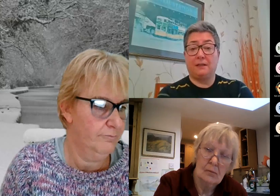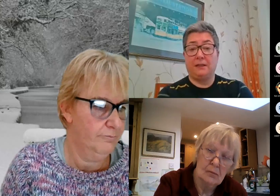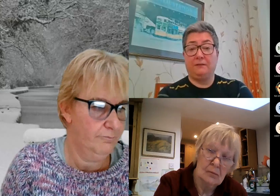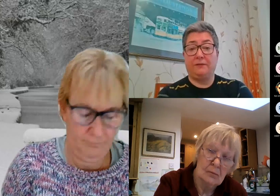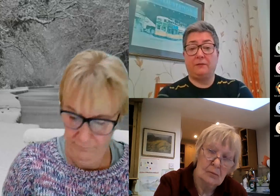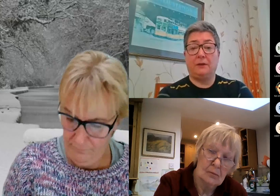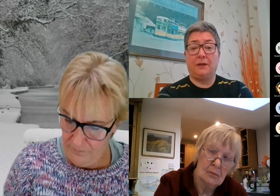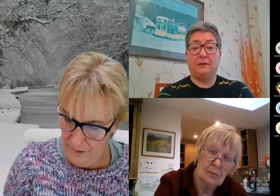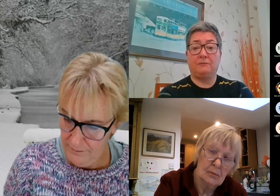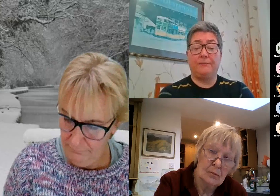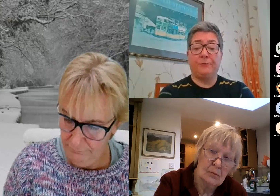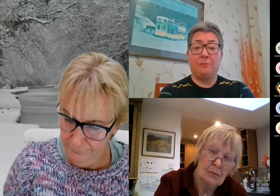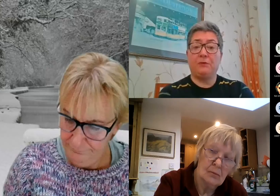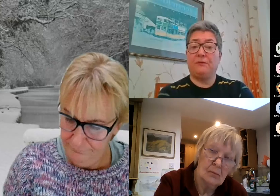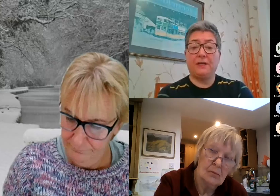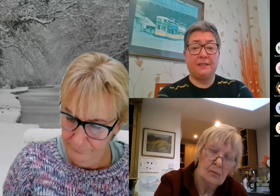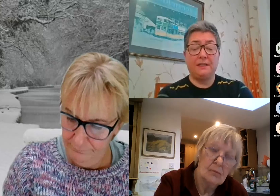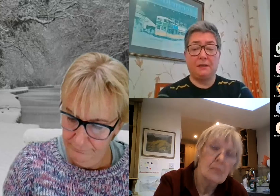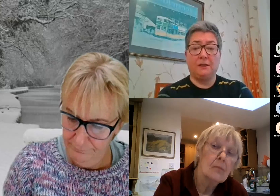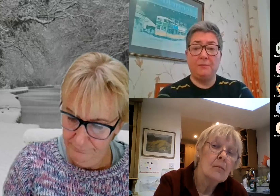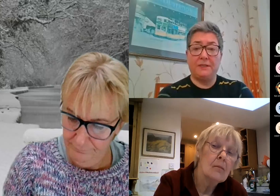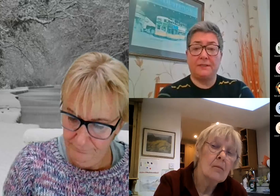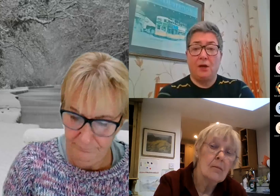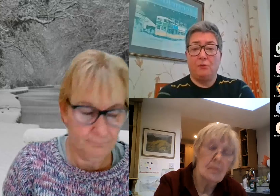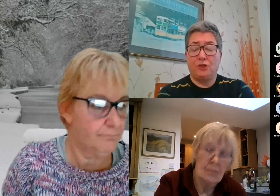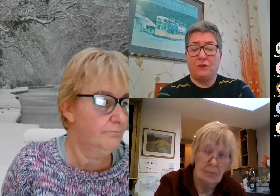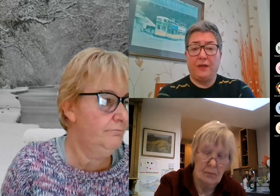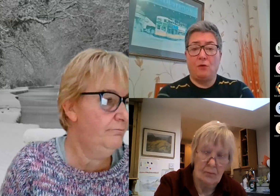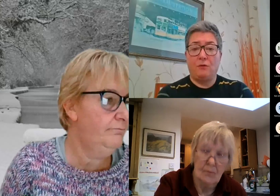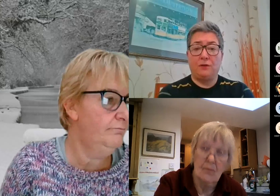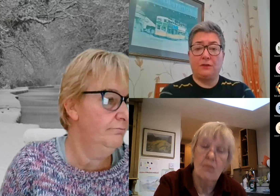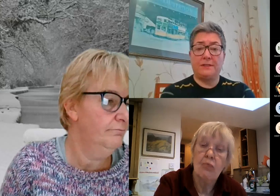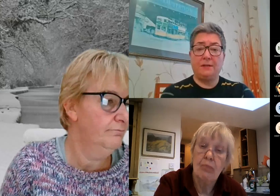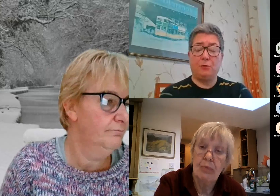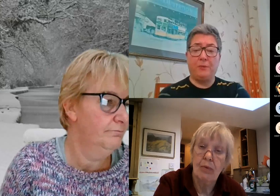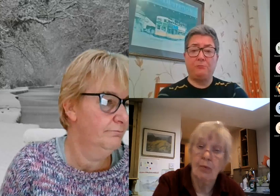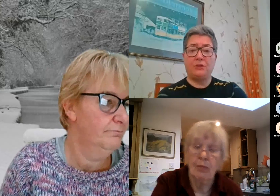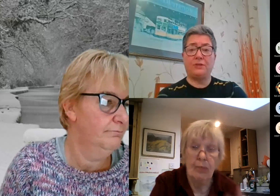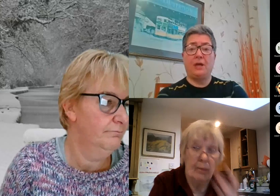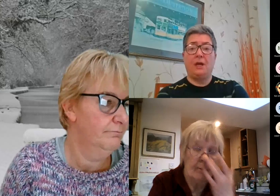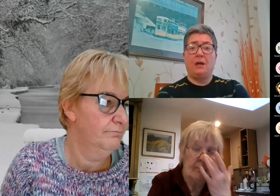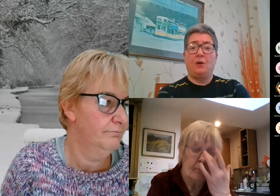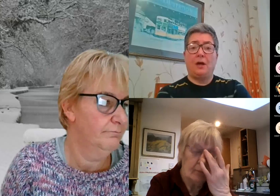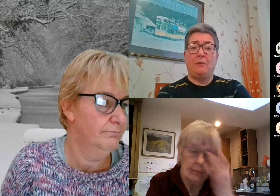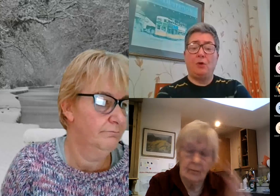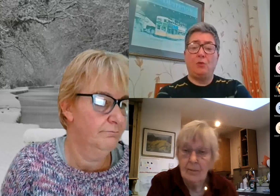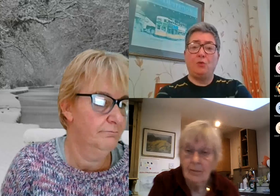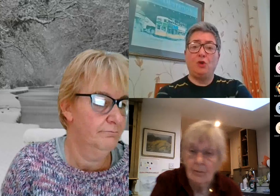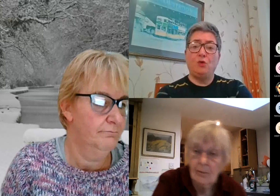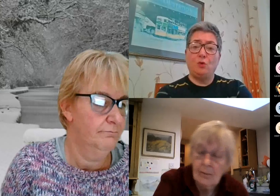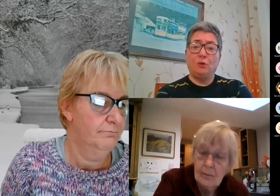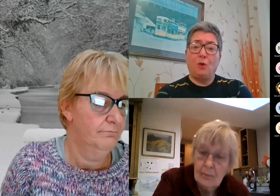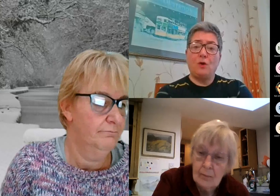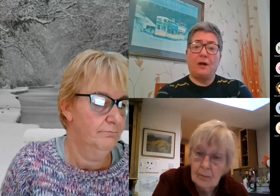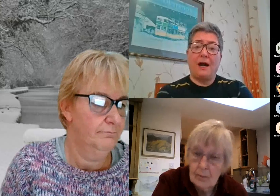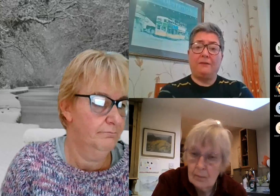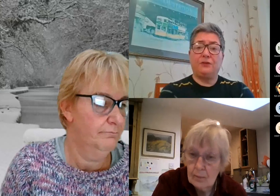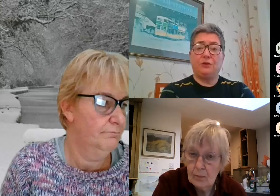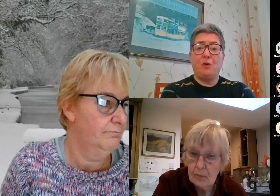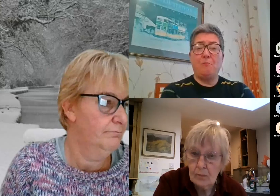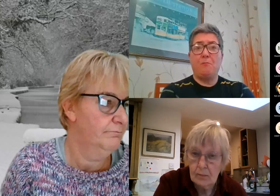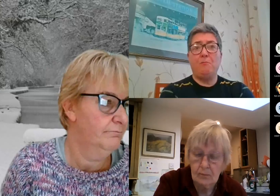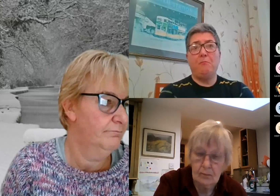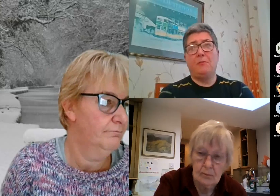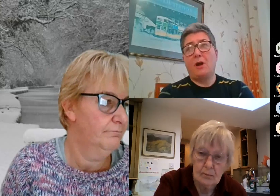dismissed on sick leave for exceeding limits, which is very often our disabled members, you no